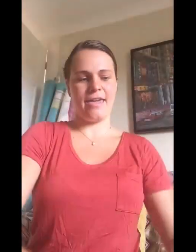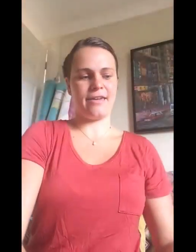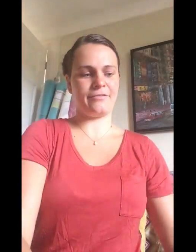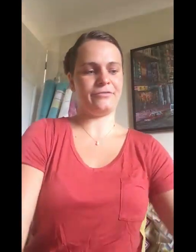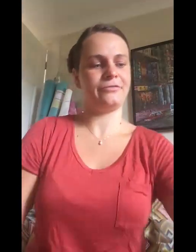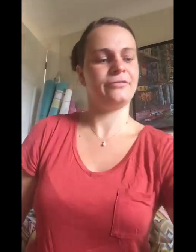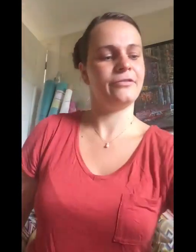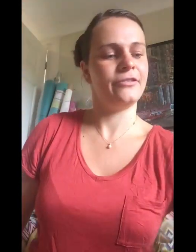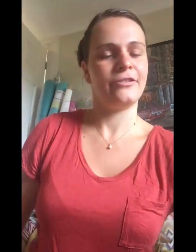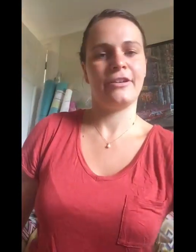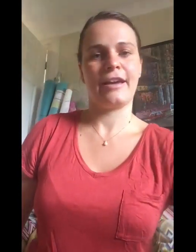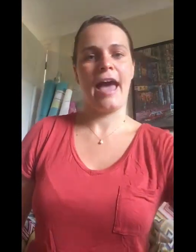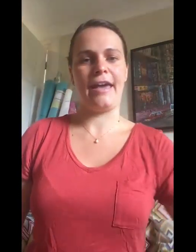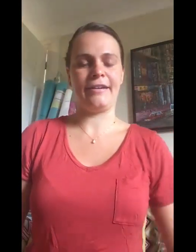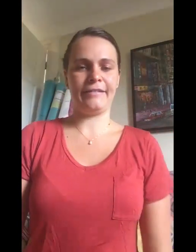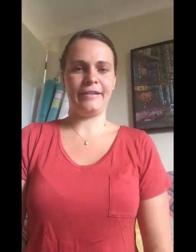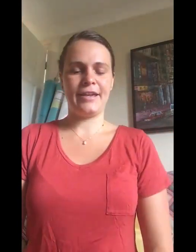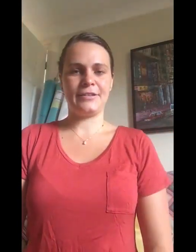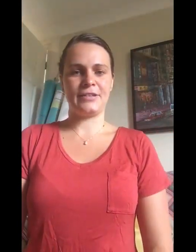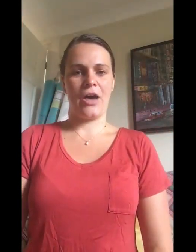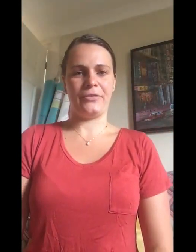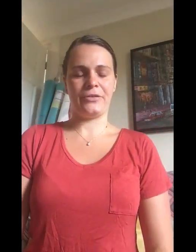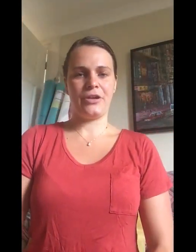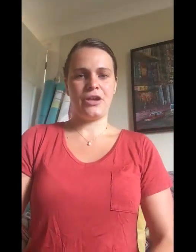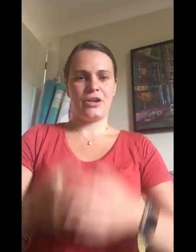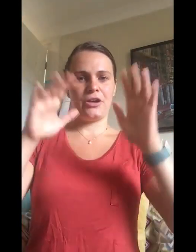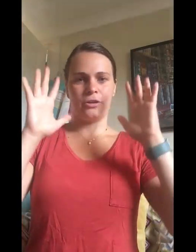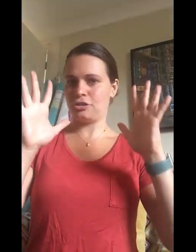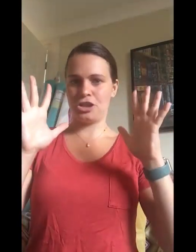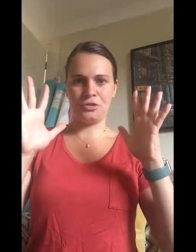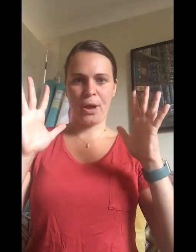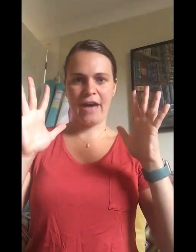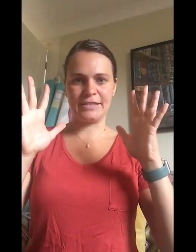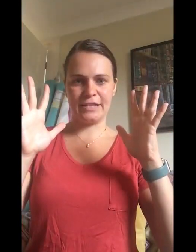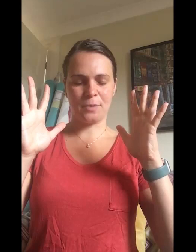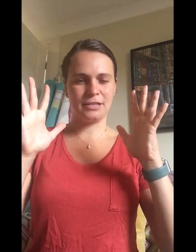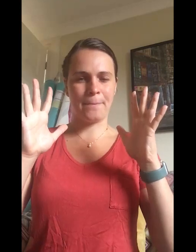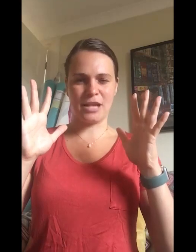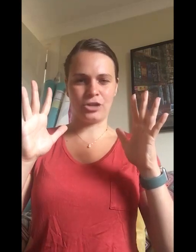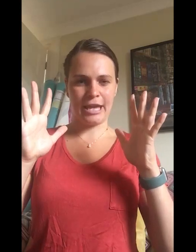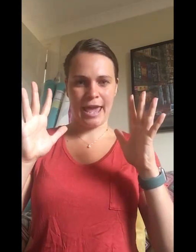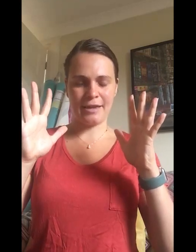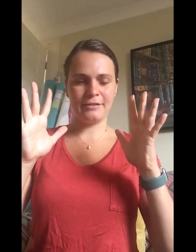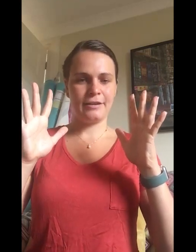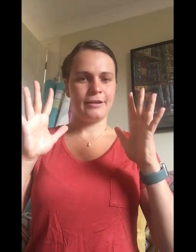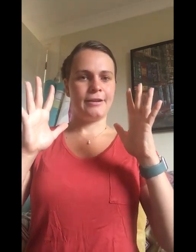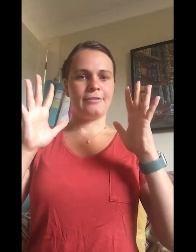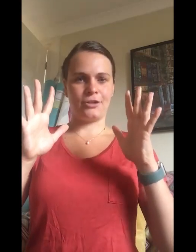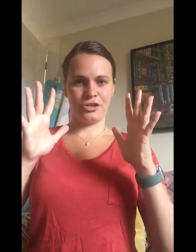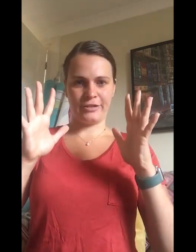grey. Okay, so I'm going to use both hands for this one. It's a bit tricky. I'm going to do it